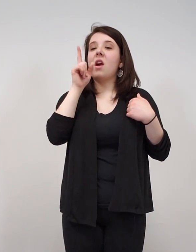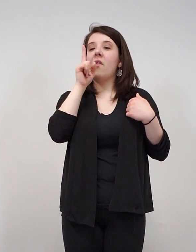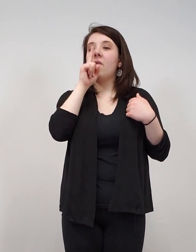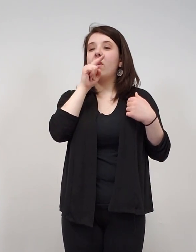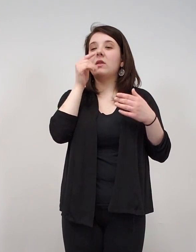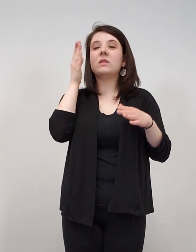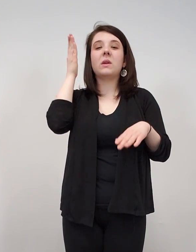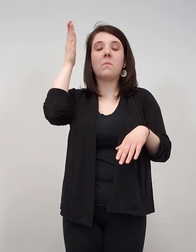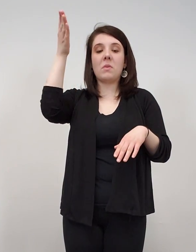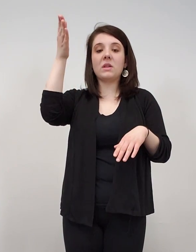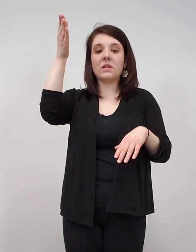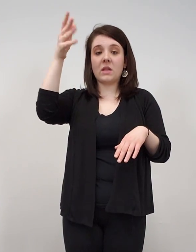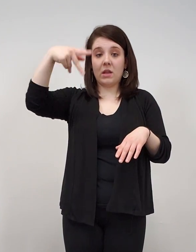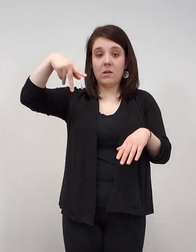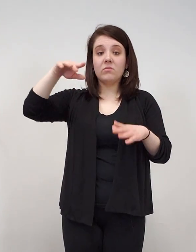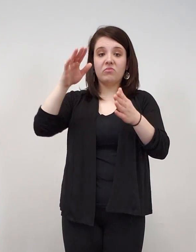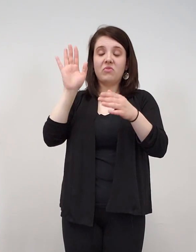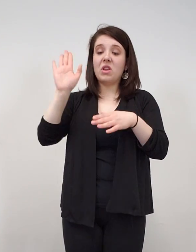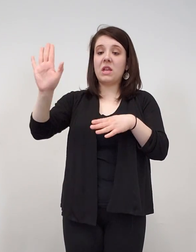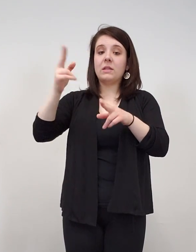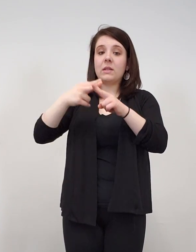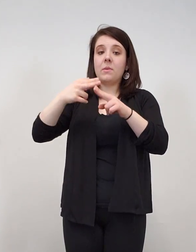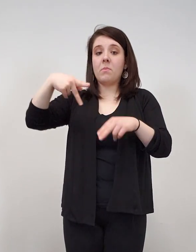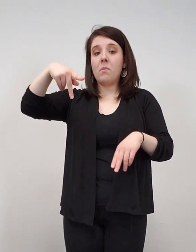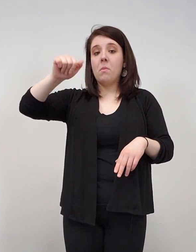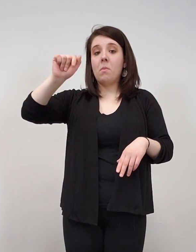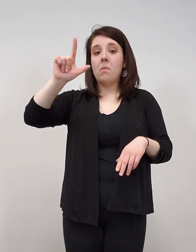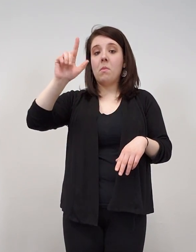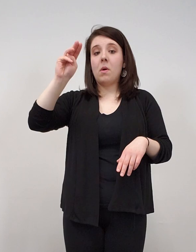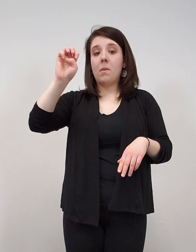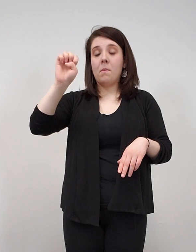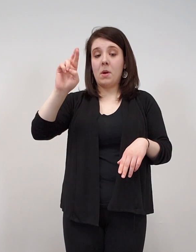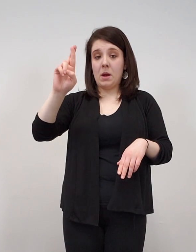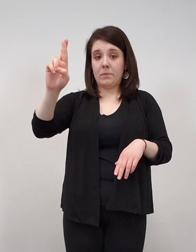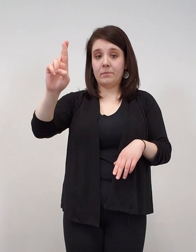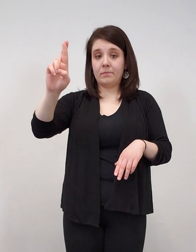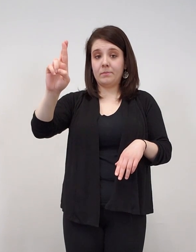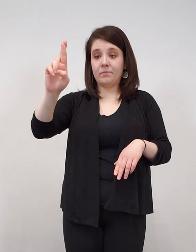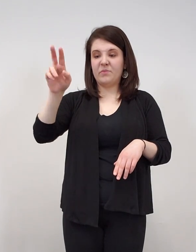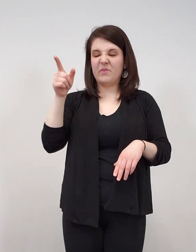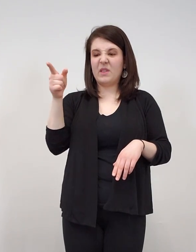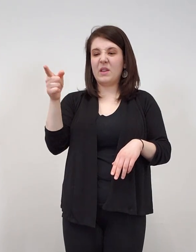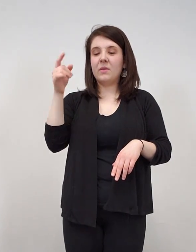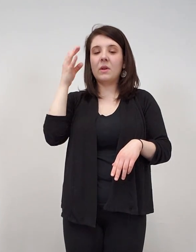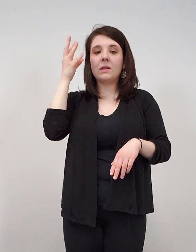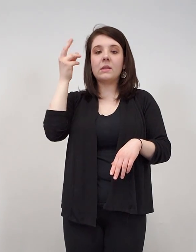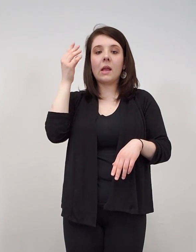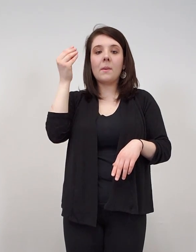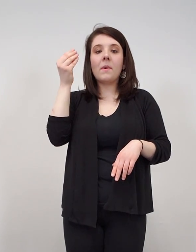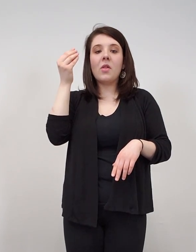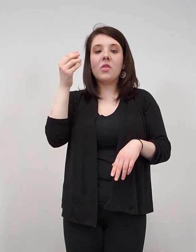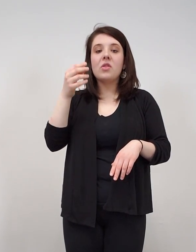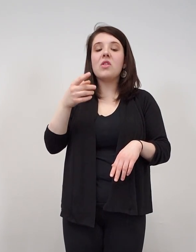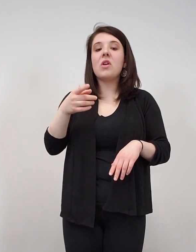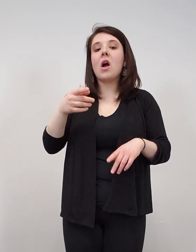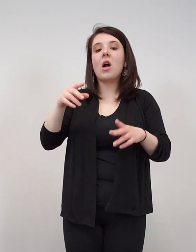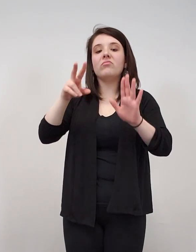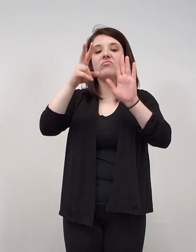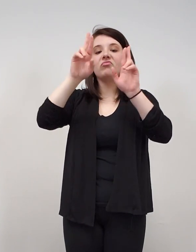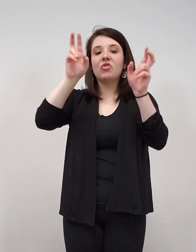rounding up 350, 600, 1,000 people at a time, and sending groups back on what he called what